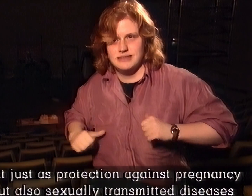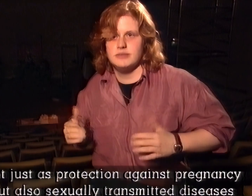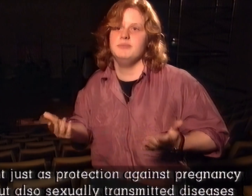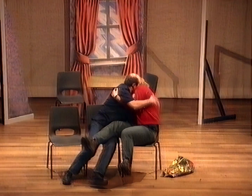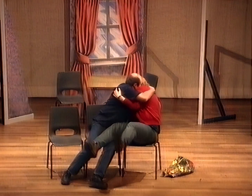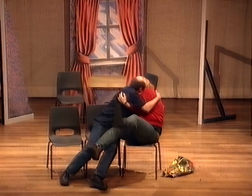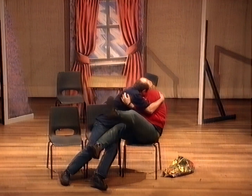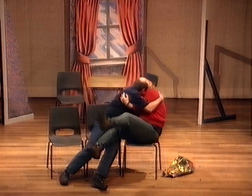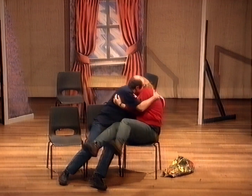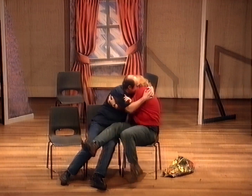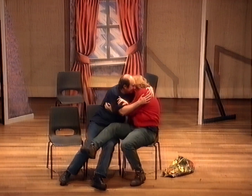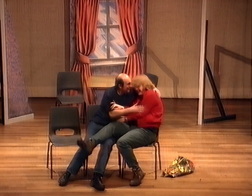diseases.